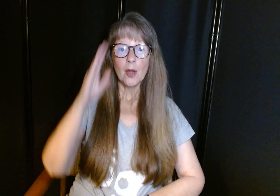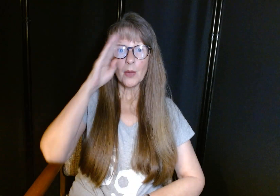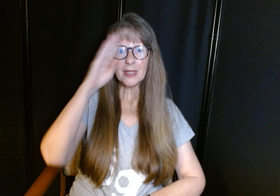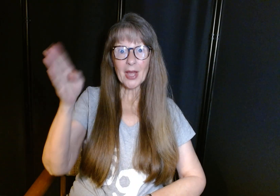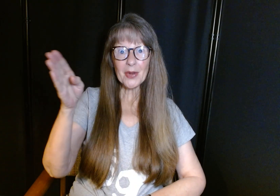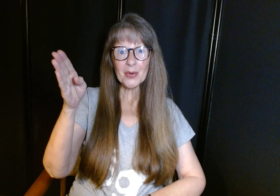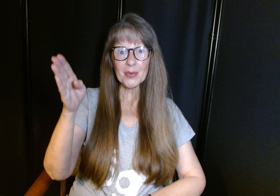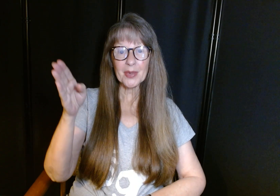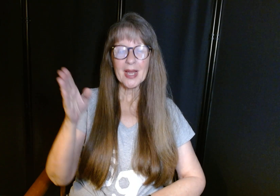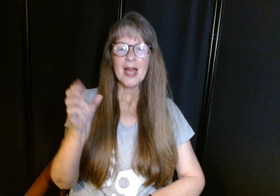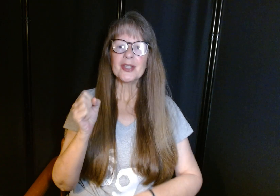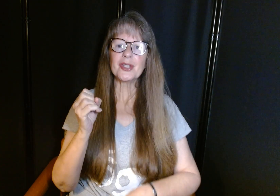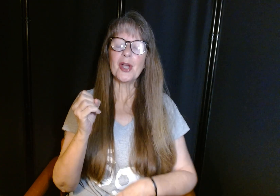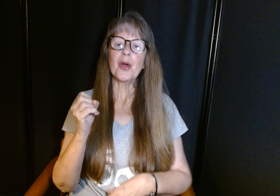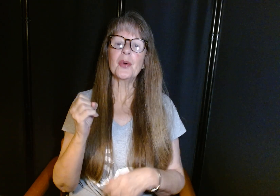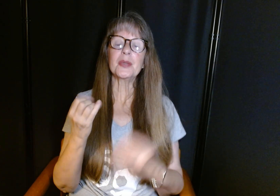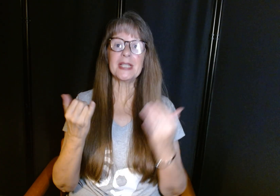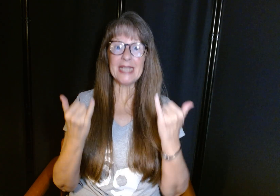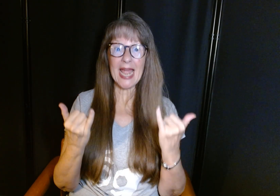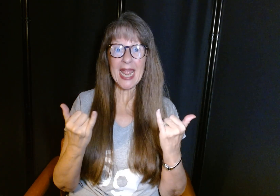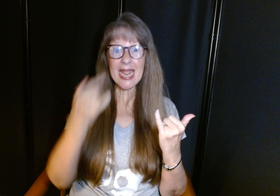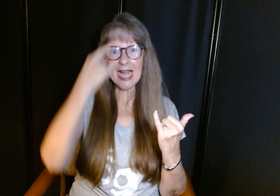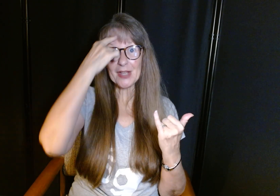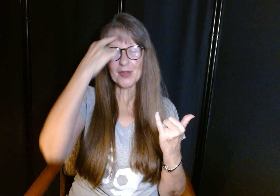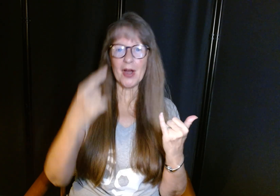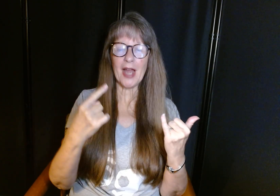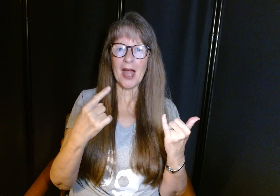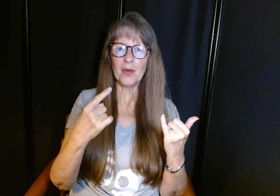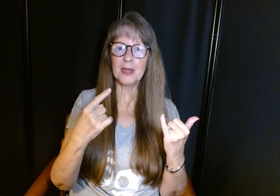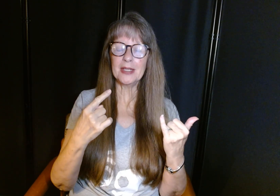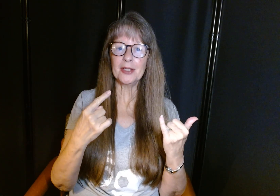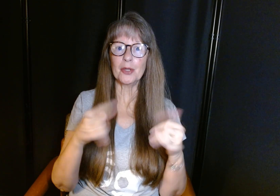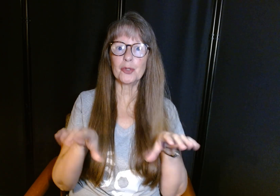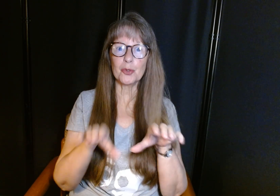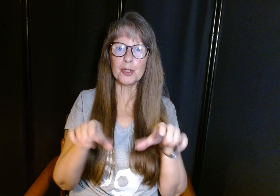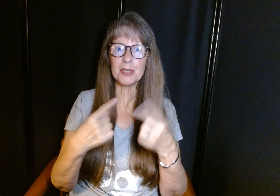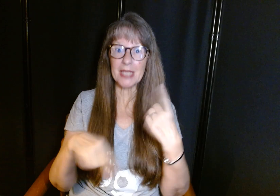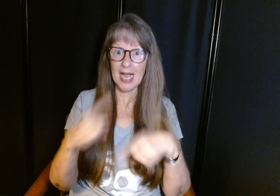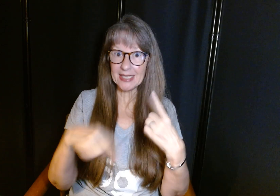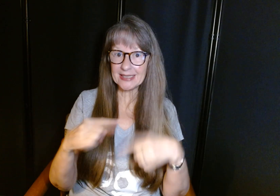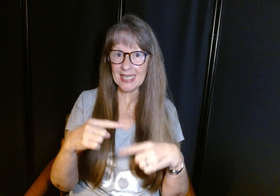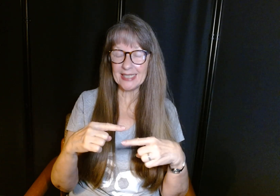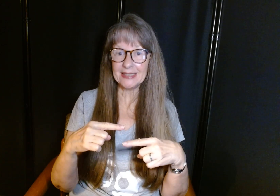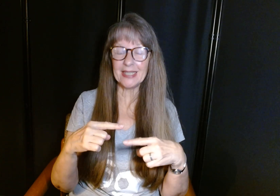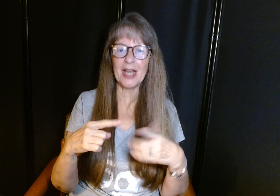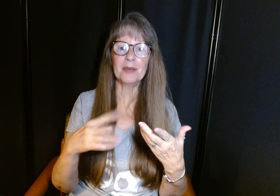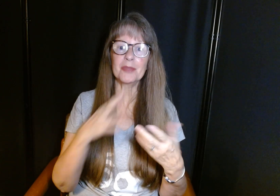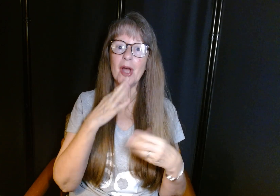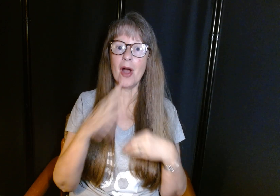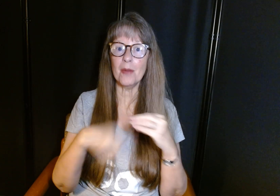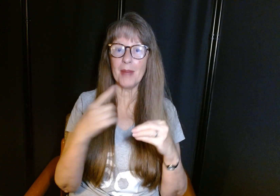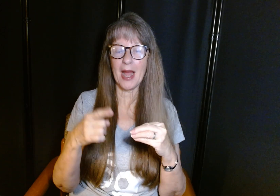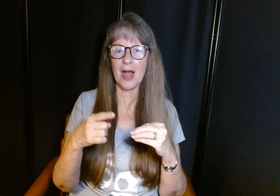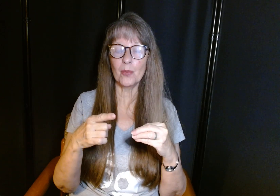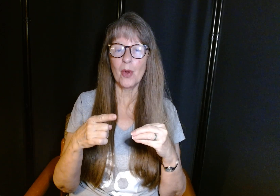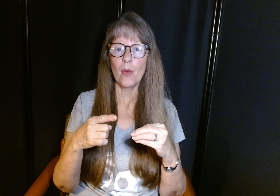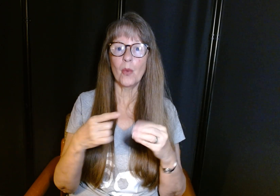Well, hello. So today I thought I would do some signs and talk about what